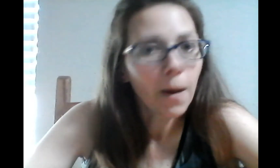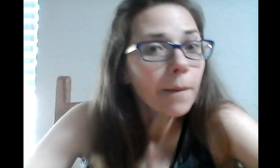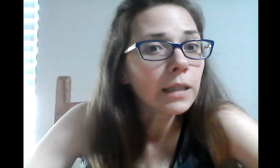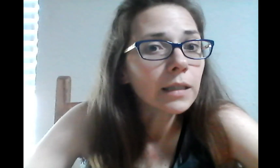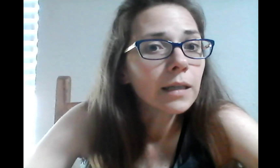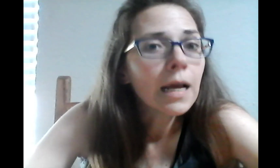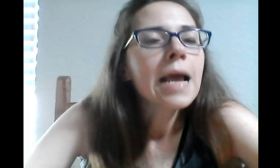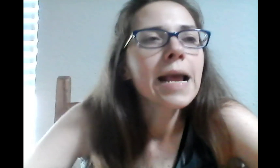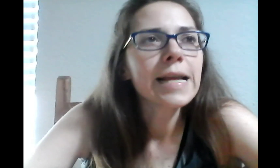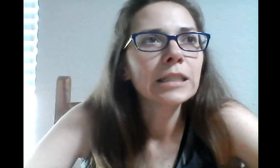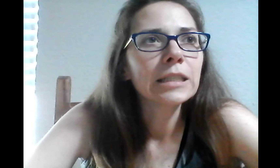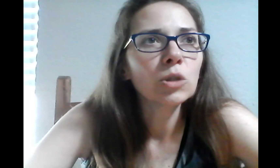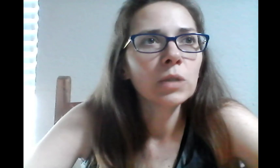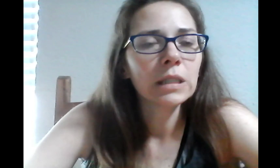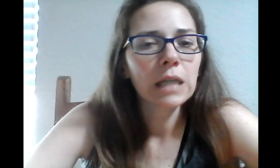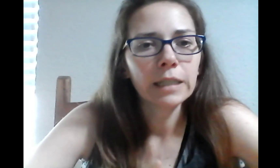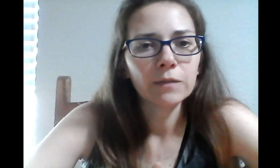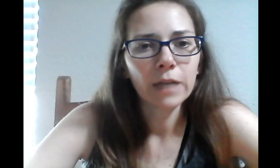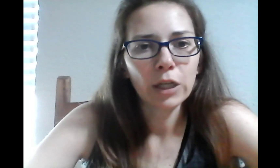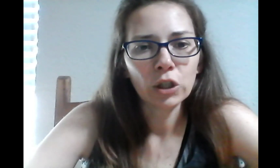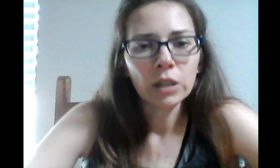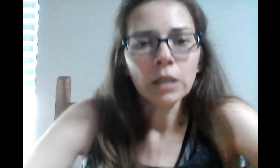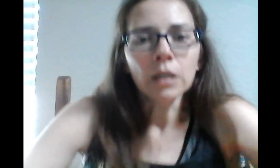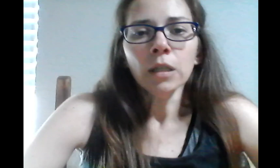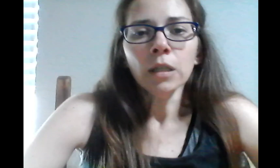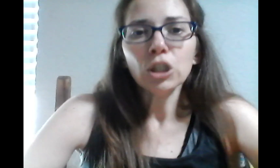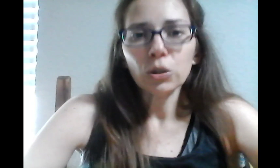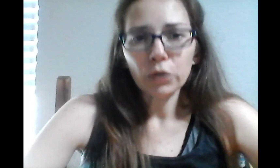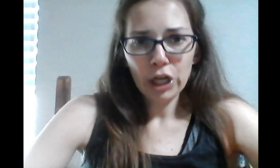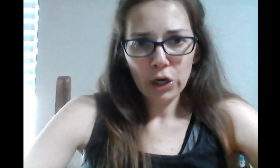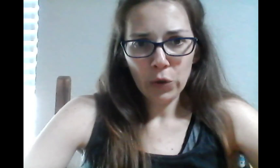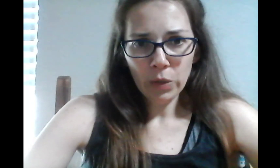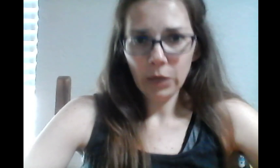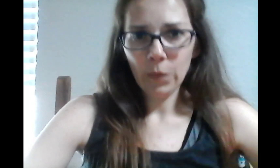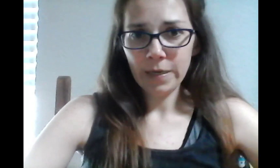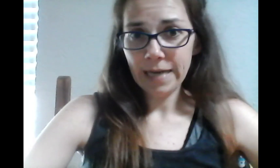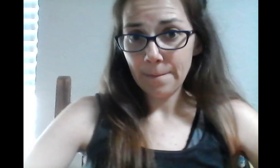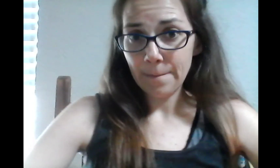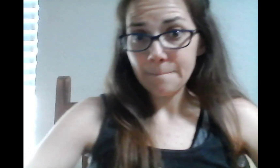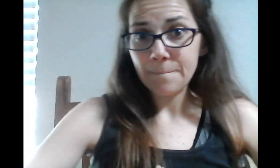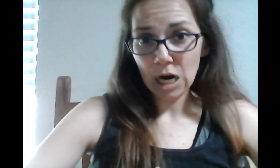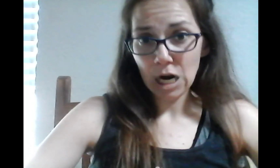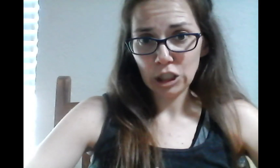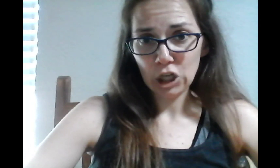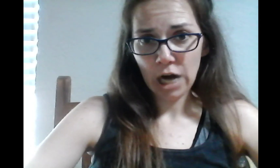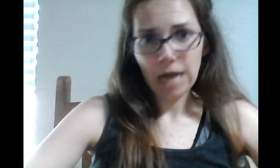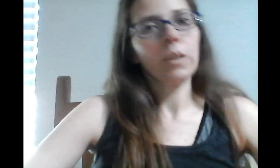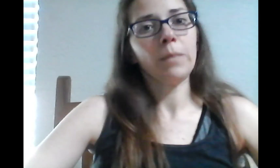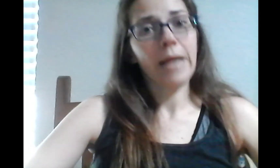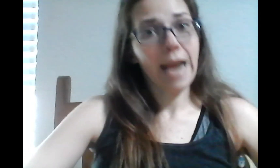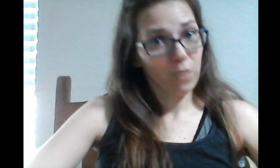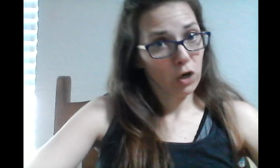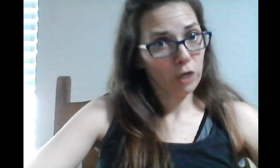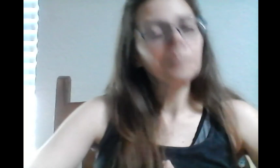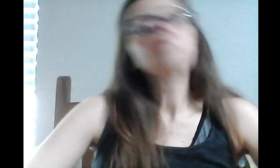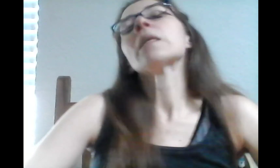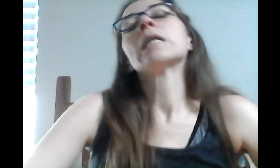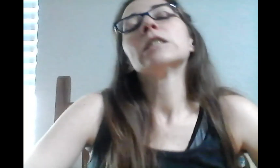public and you need to kind of let your children know when to get back on track with behavior.